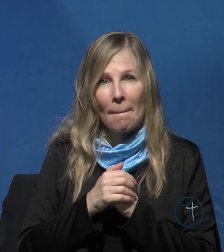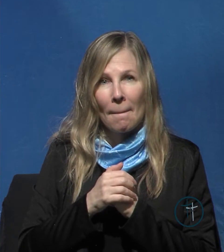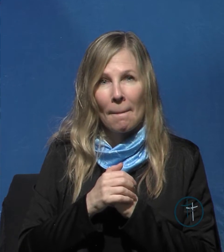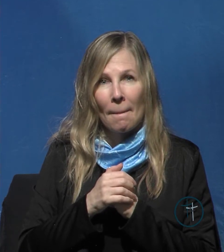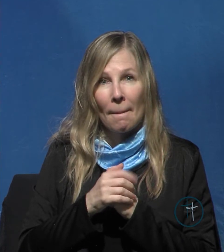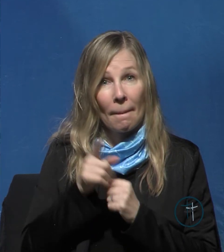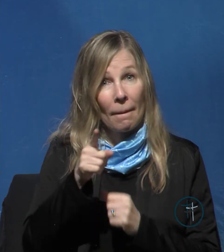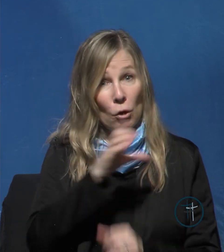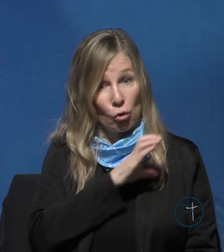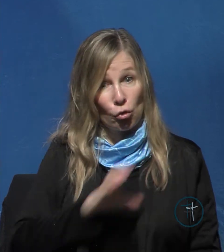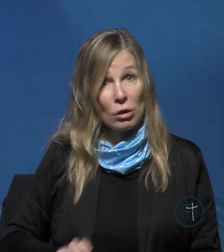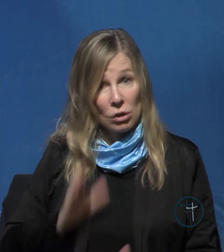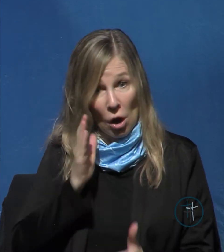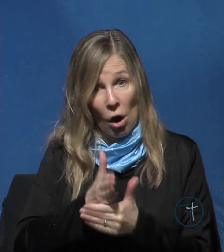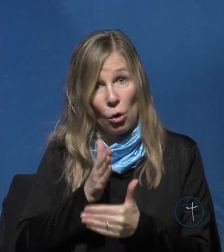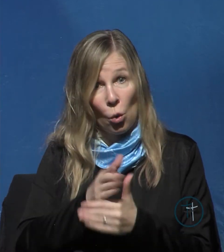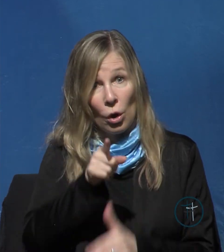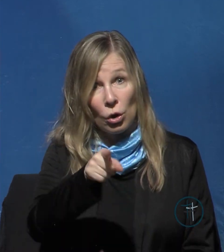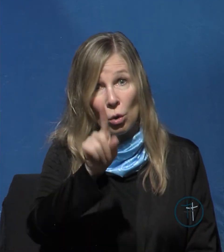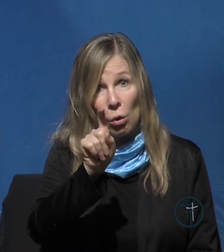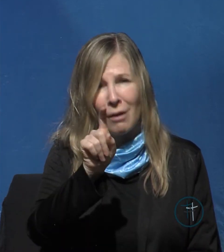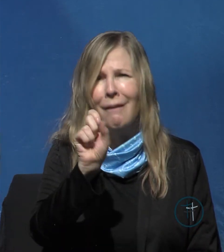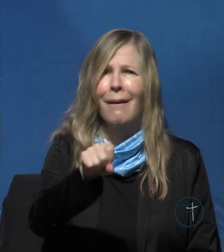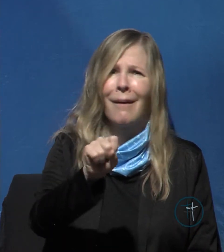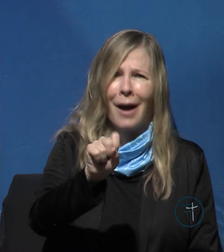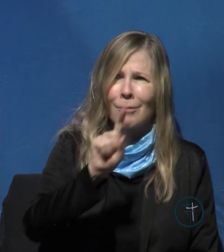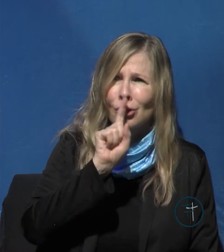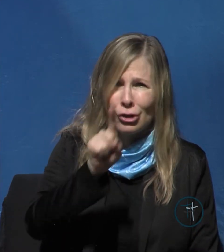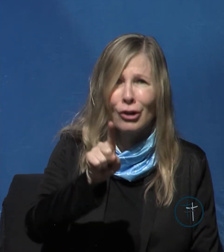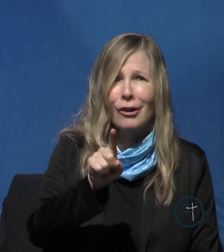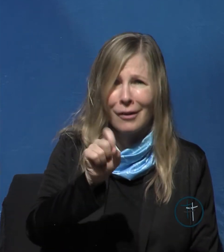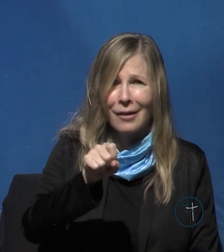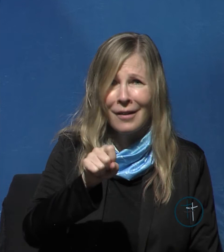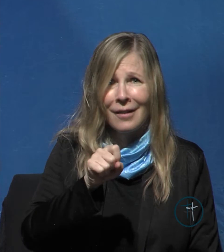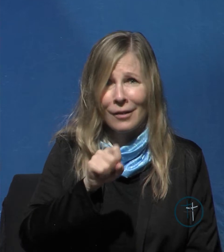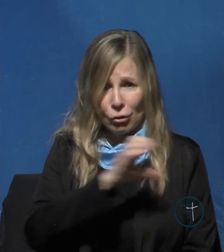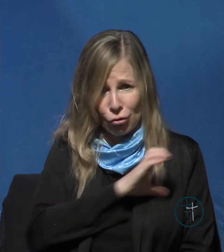Do Christians annoy you? I'm sure they do. Christians are sinners still.